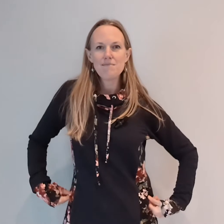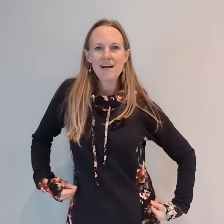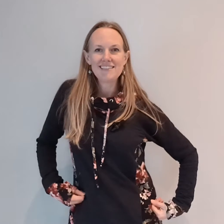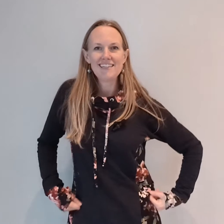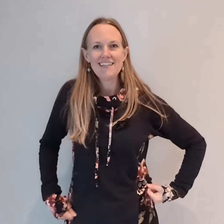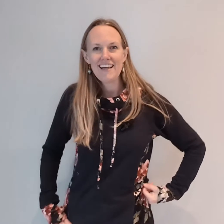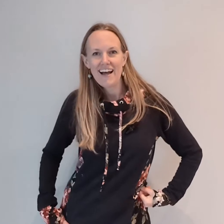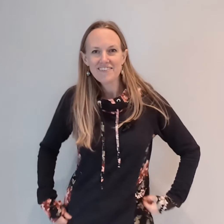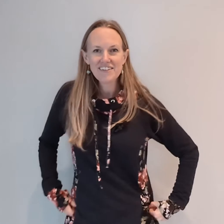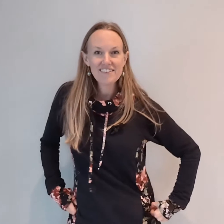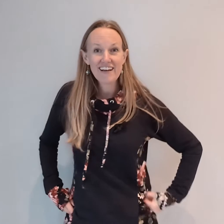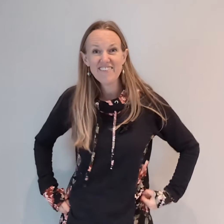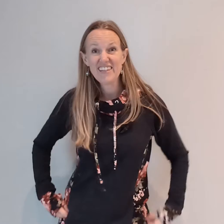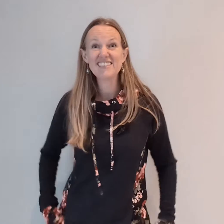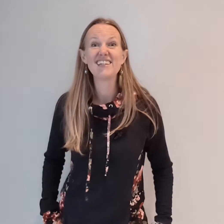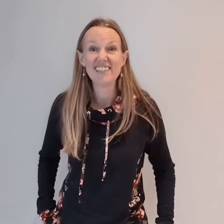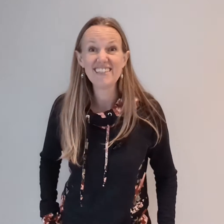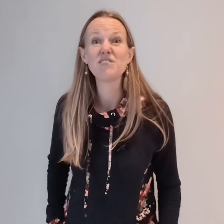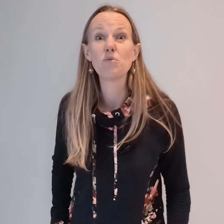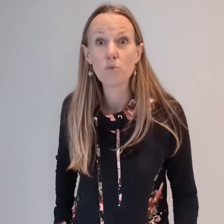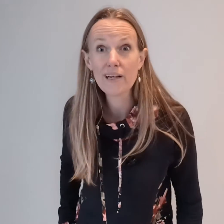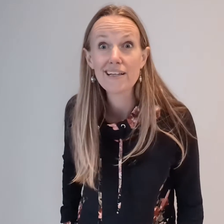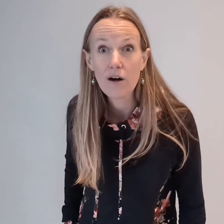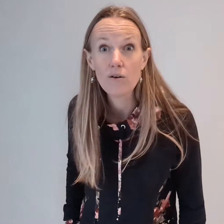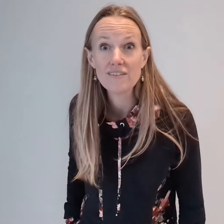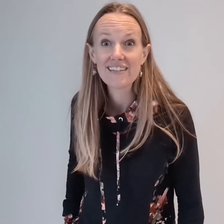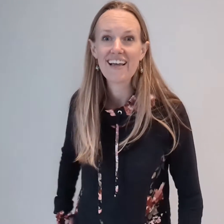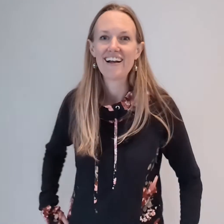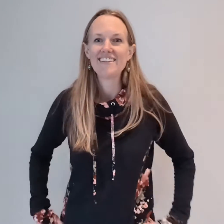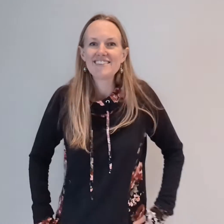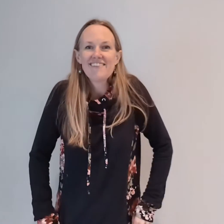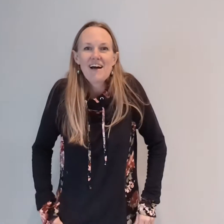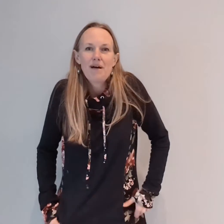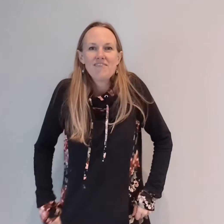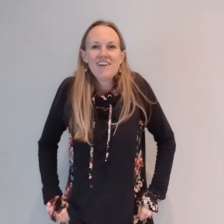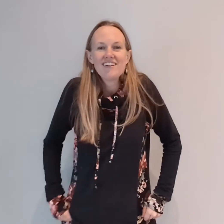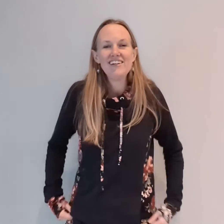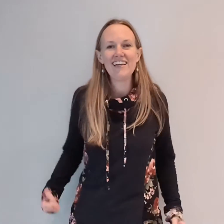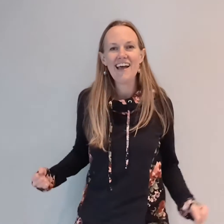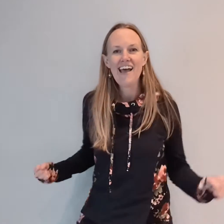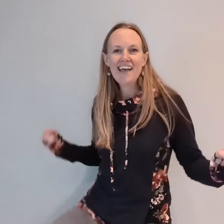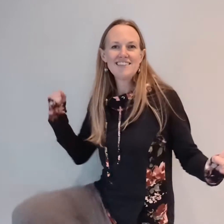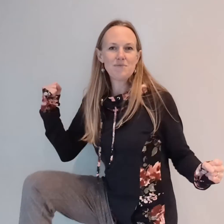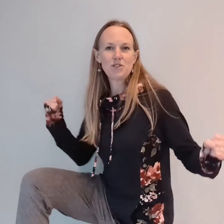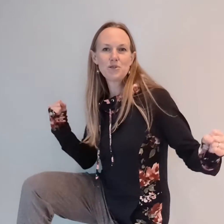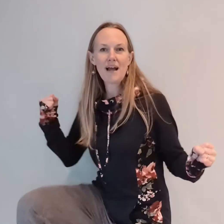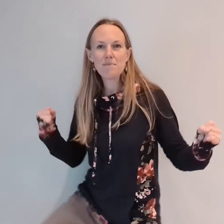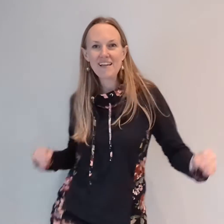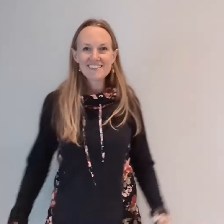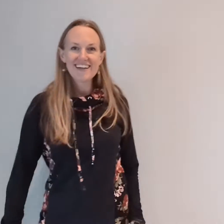my Sunday afternoon comfies because it is really cold in Canada. So I've got my favorite hoodie and some track pants